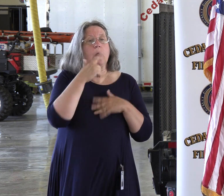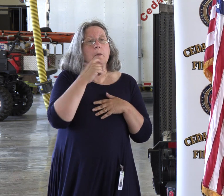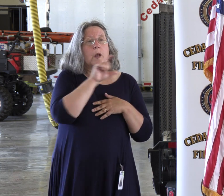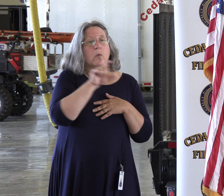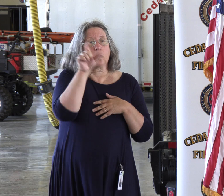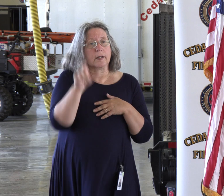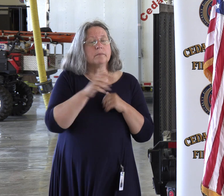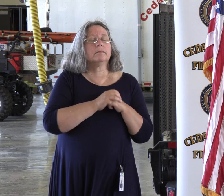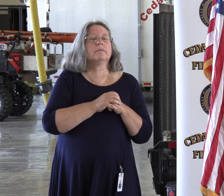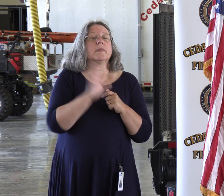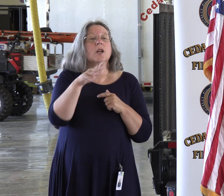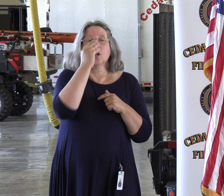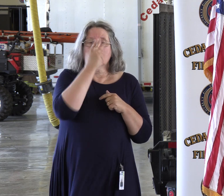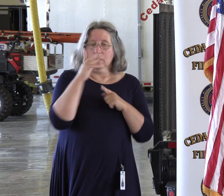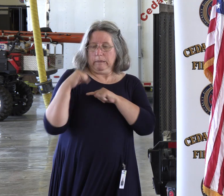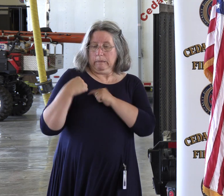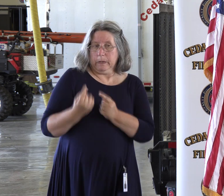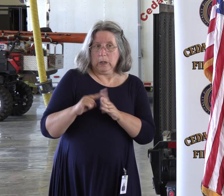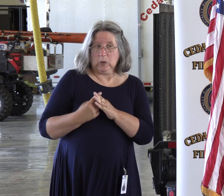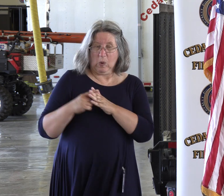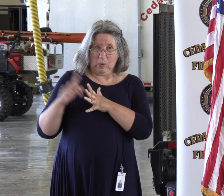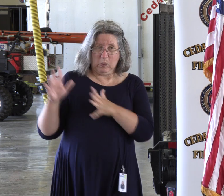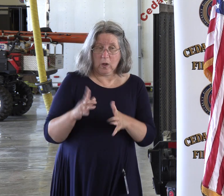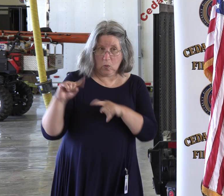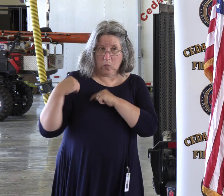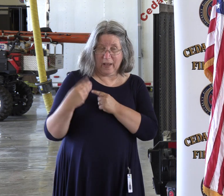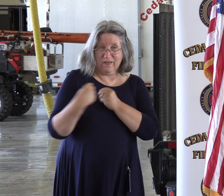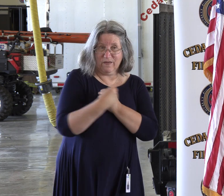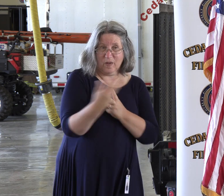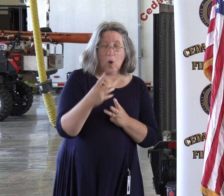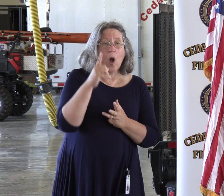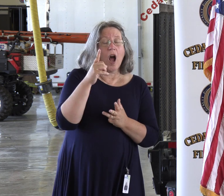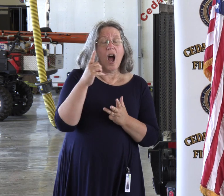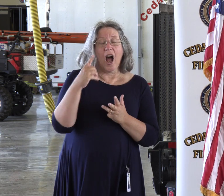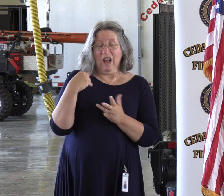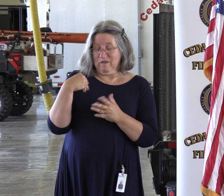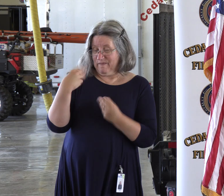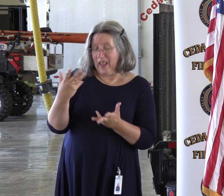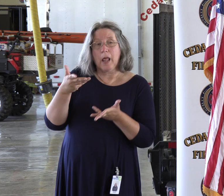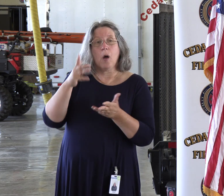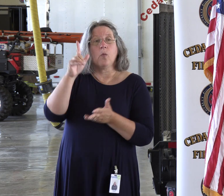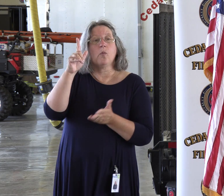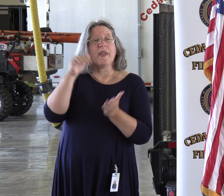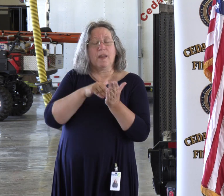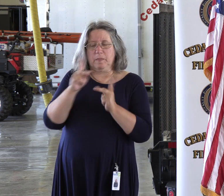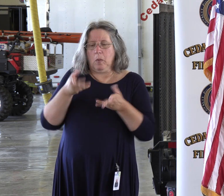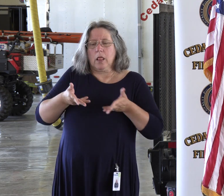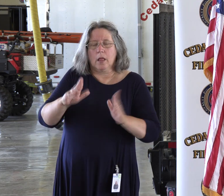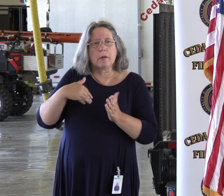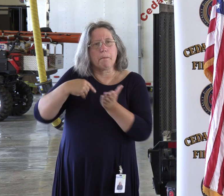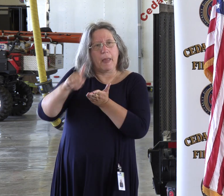this disaster, we've provided over 1,000 overnight shelter and hotel stays to the